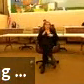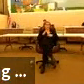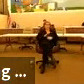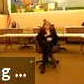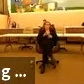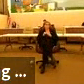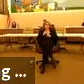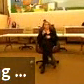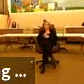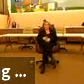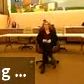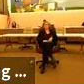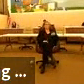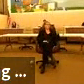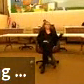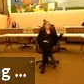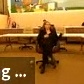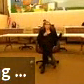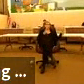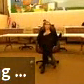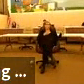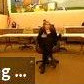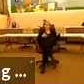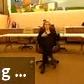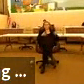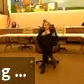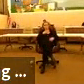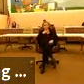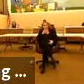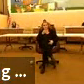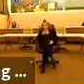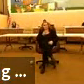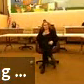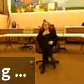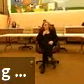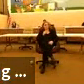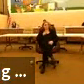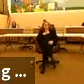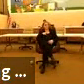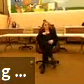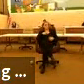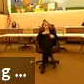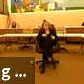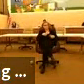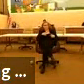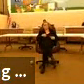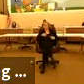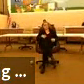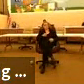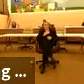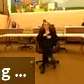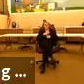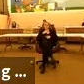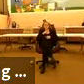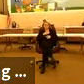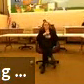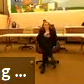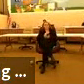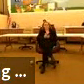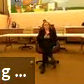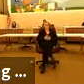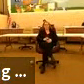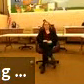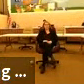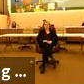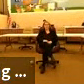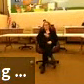you. One thing I have is that after all the trouble we went through to get this thing approved and we okayed it,